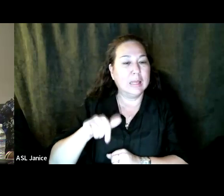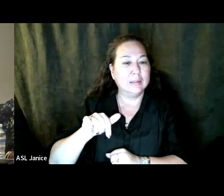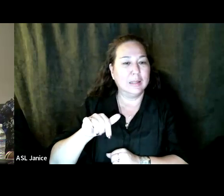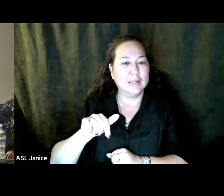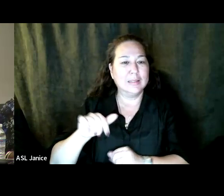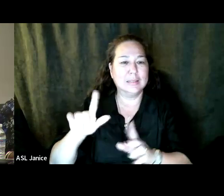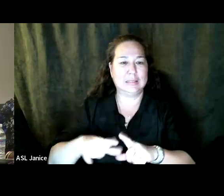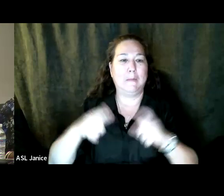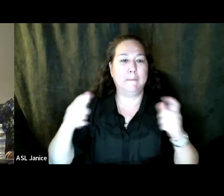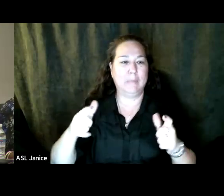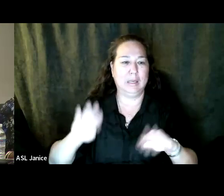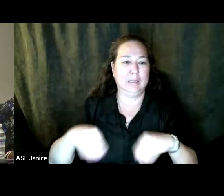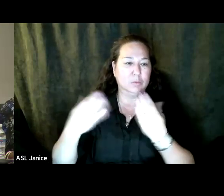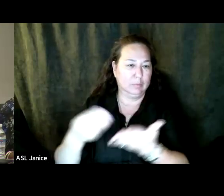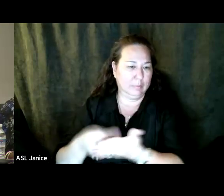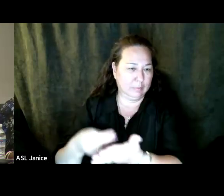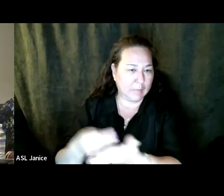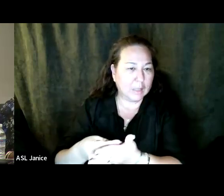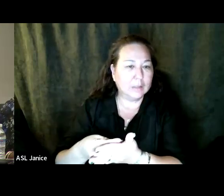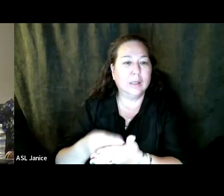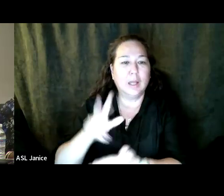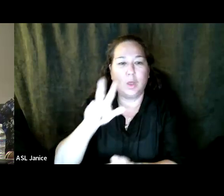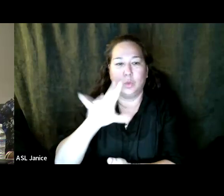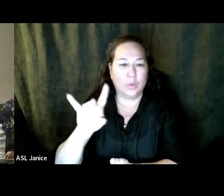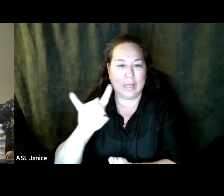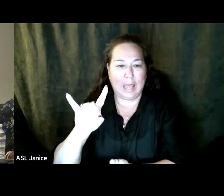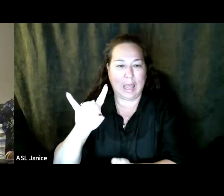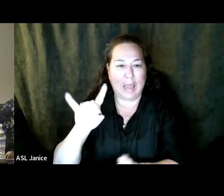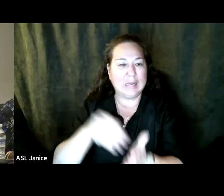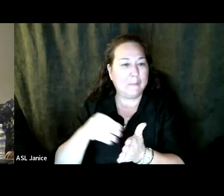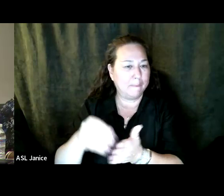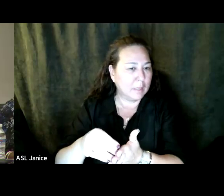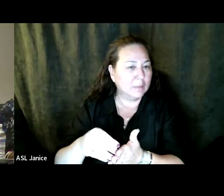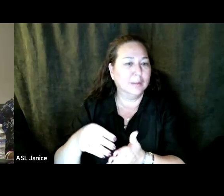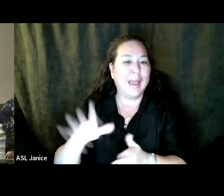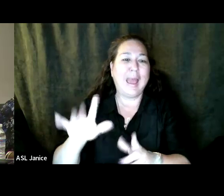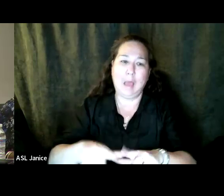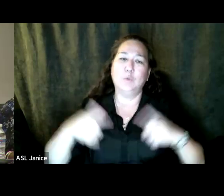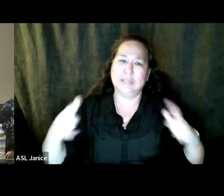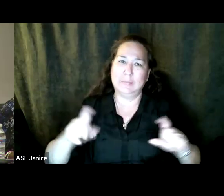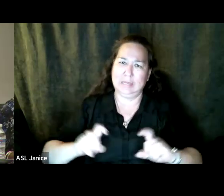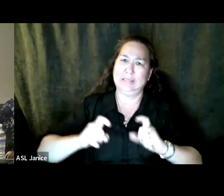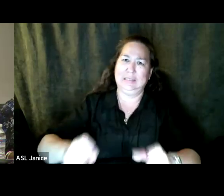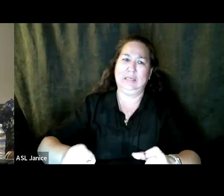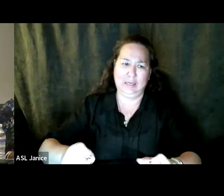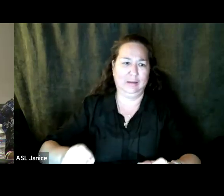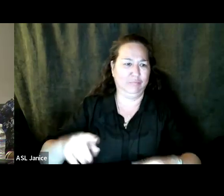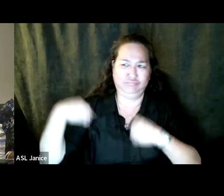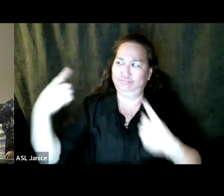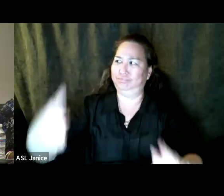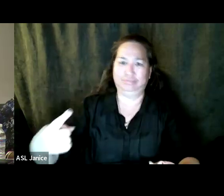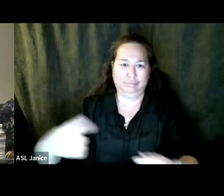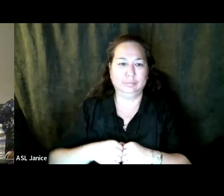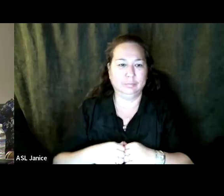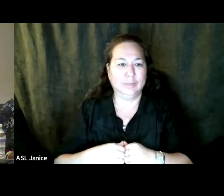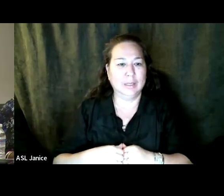BPS history, to expand its college and career health pathways. This funding will allow the school to grow its partnership with Mass General